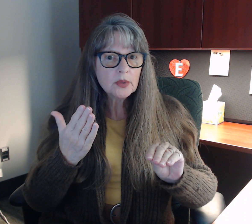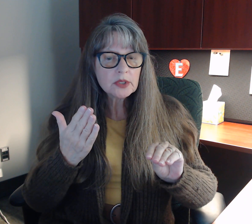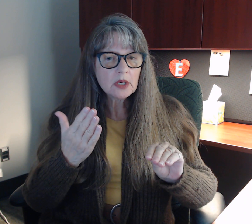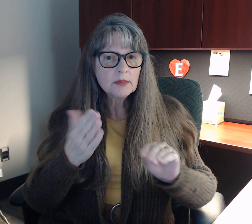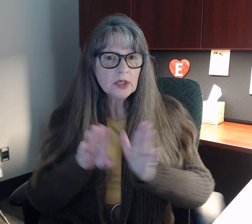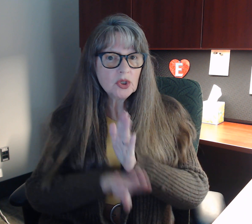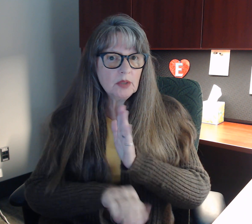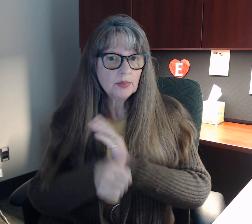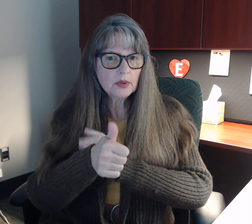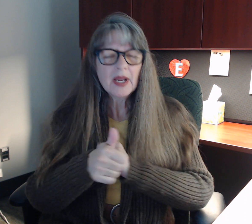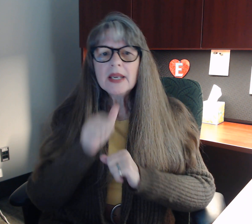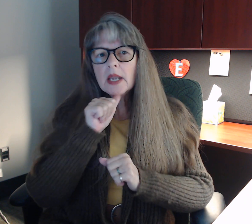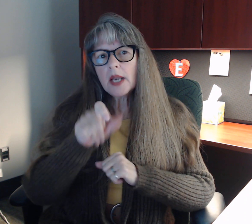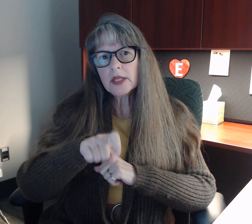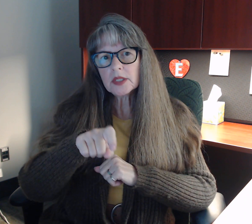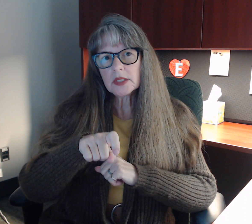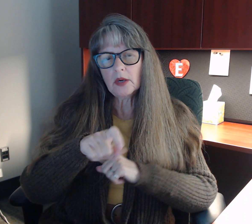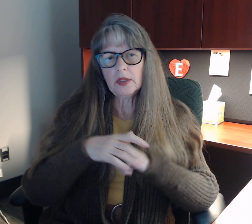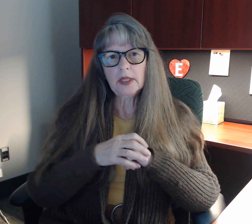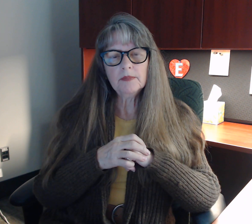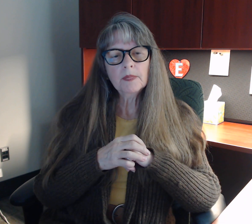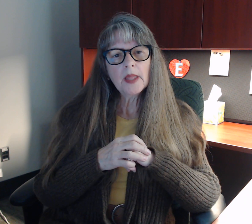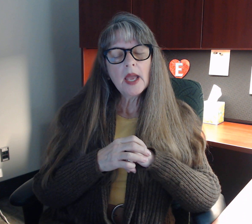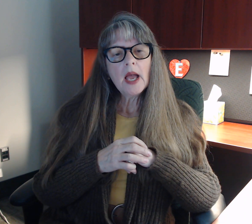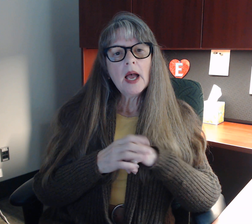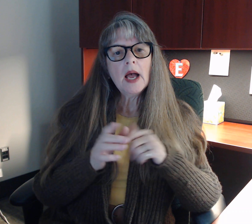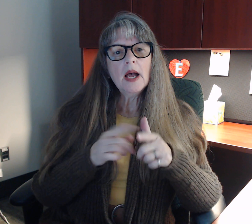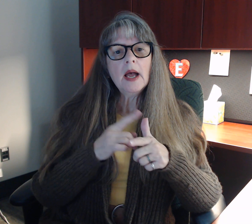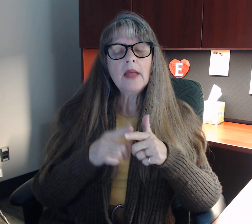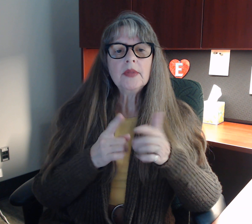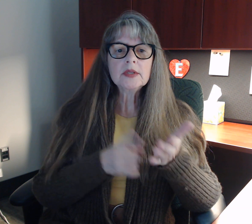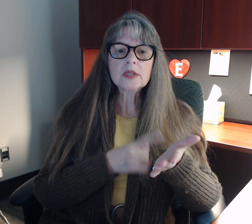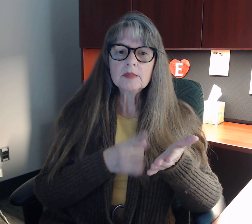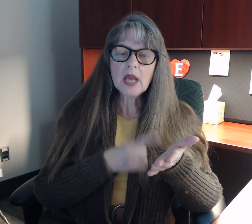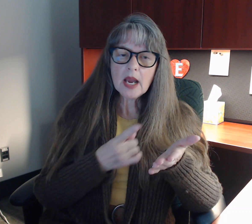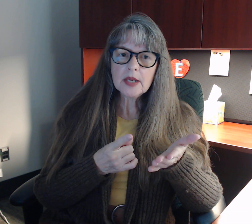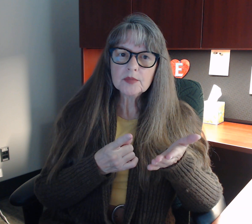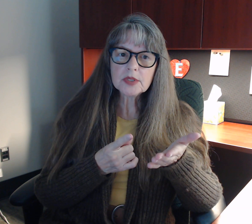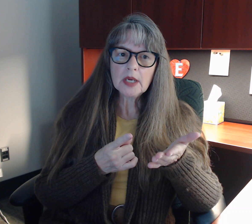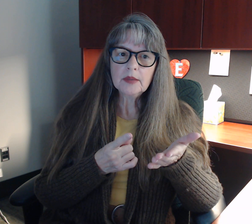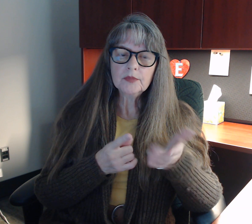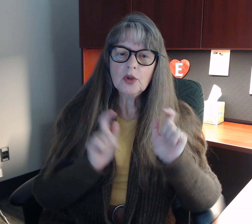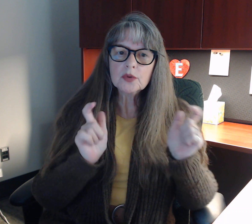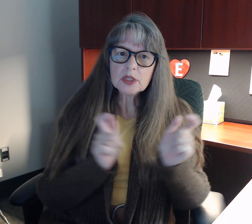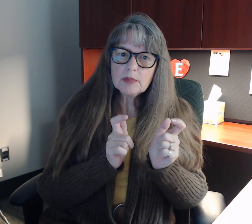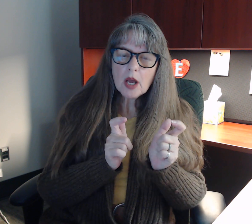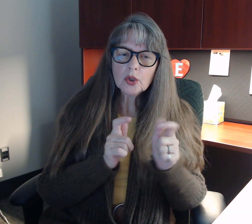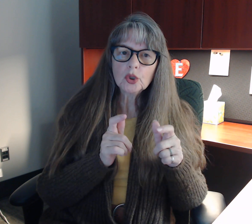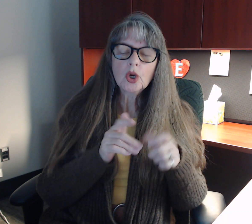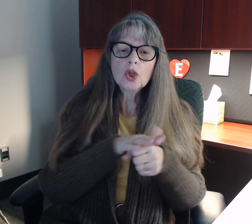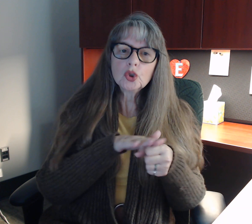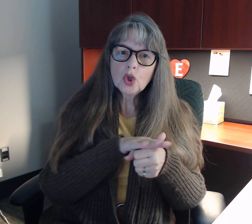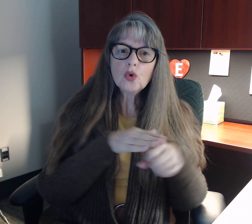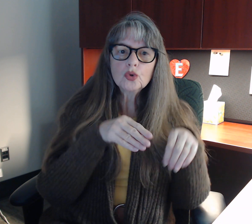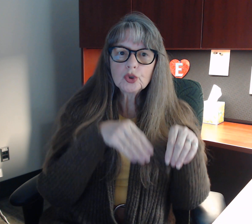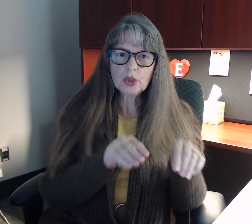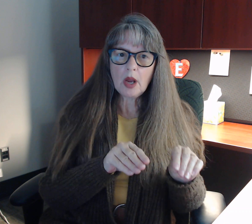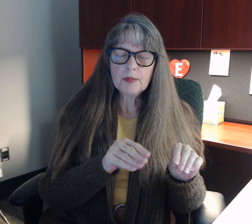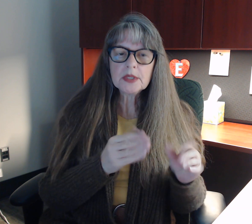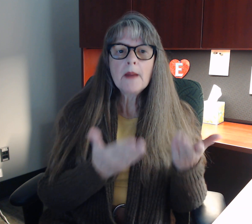going to be cheaper. Not necessarily. And then sometimes, the smaller local shops may